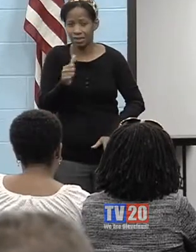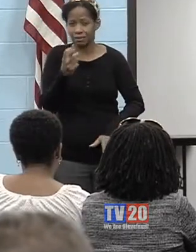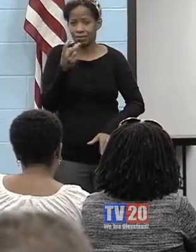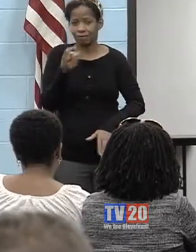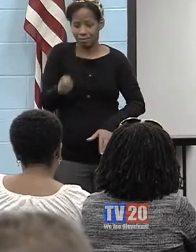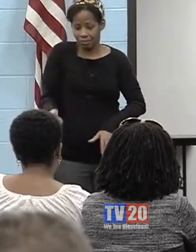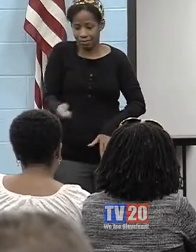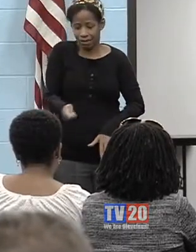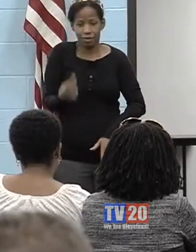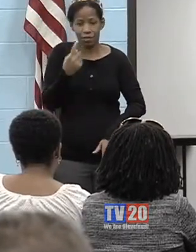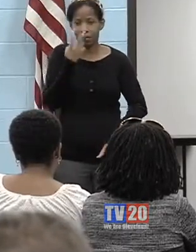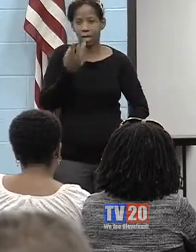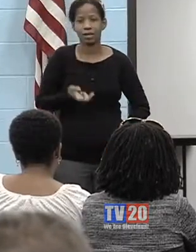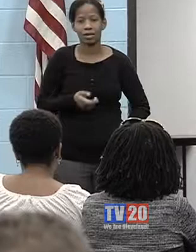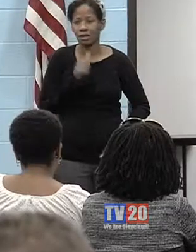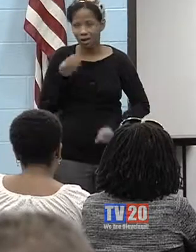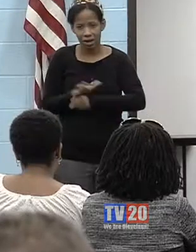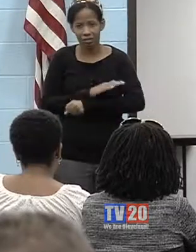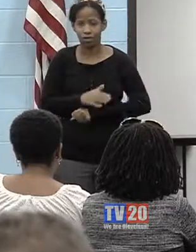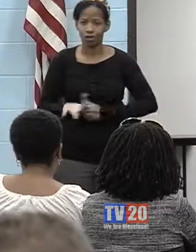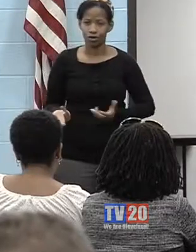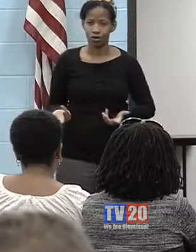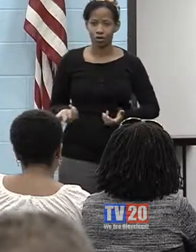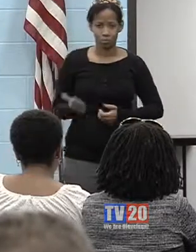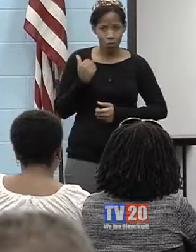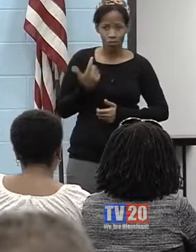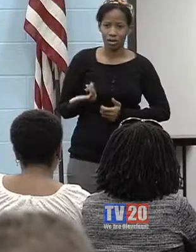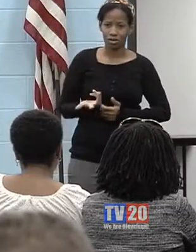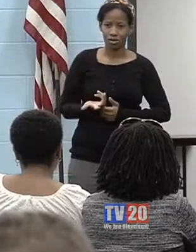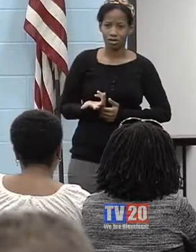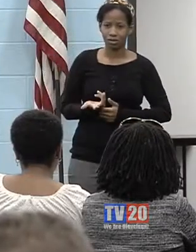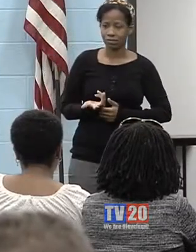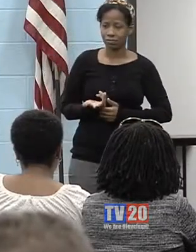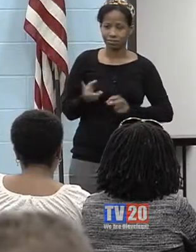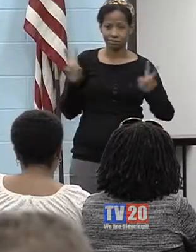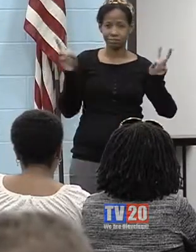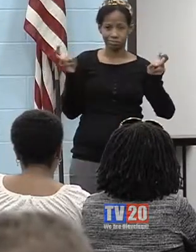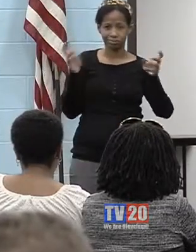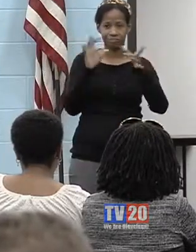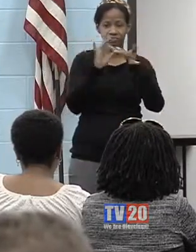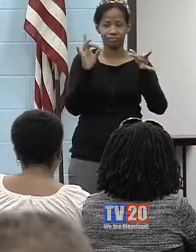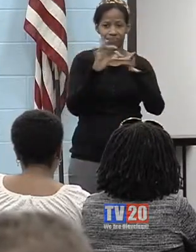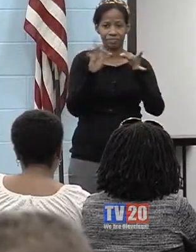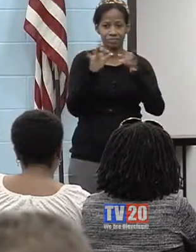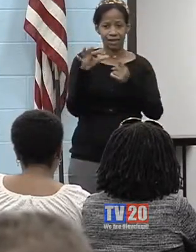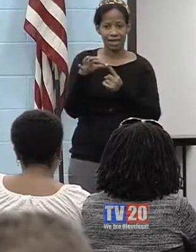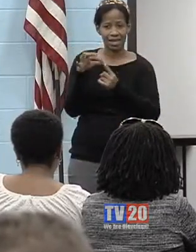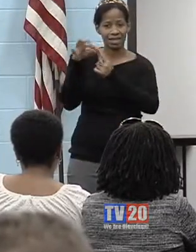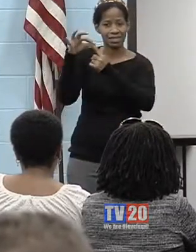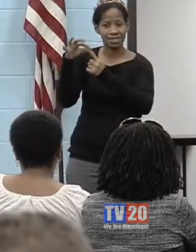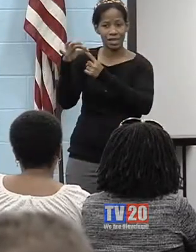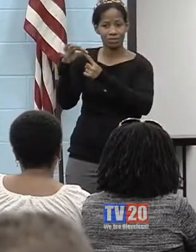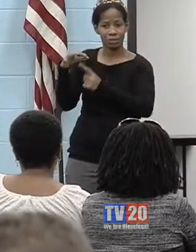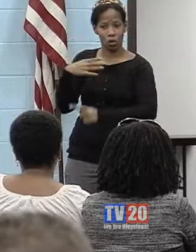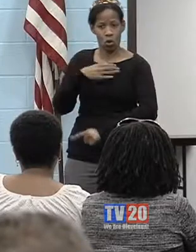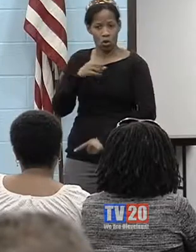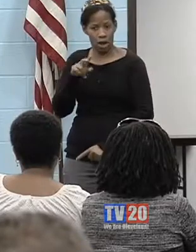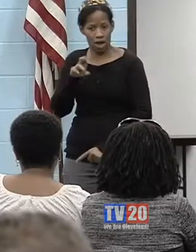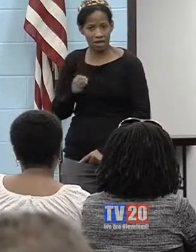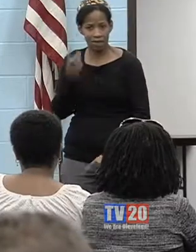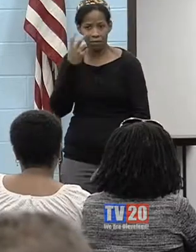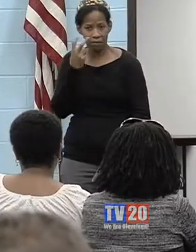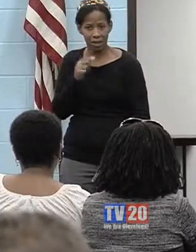say walking canes, except, I'm holding my hands up in parentheses, I'm making a statement, except the white cane for